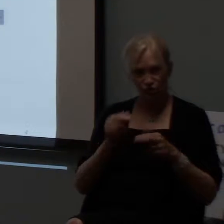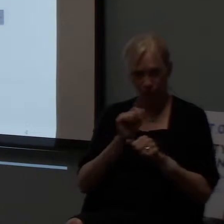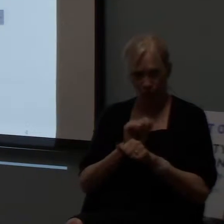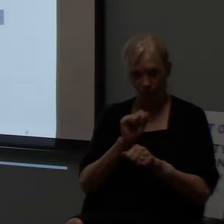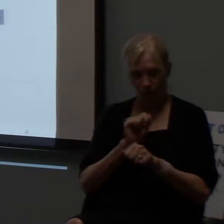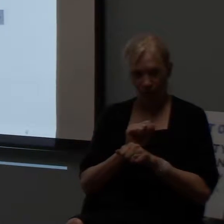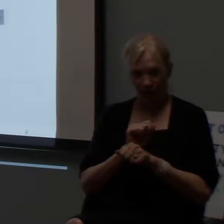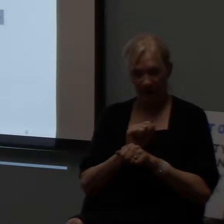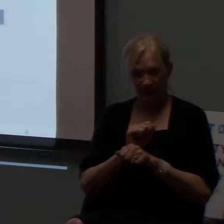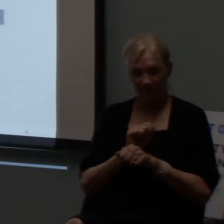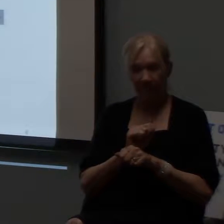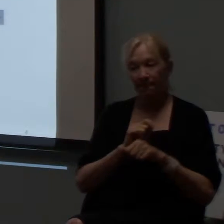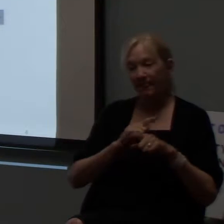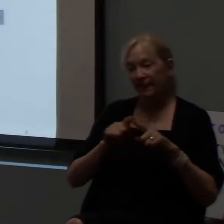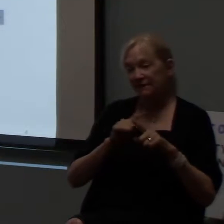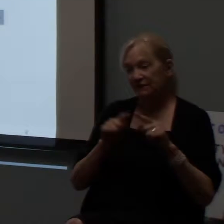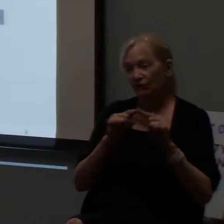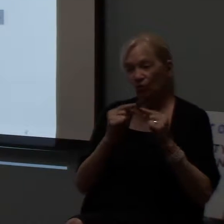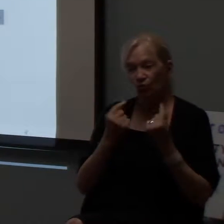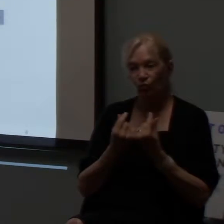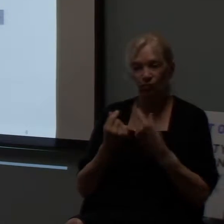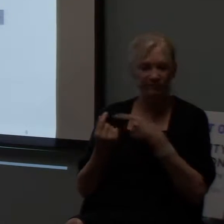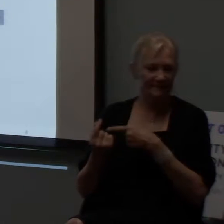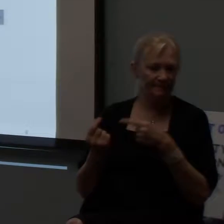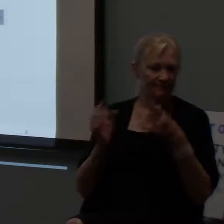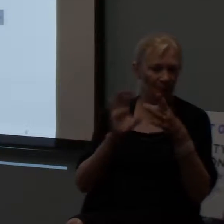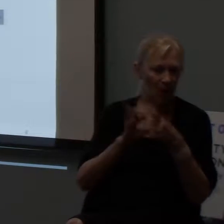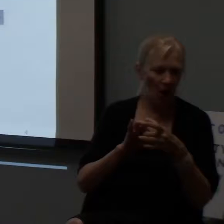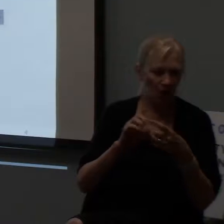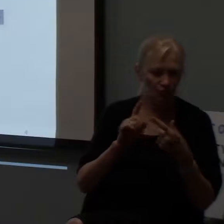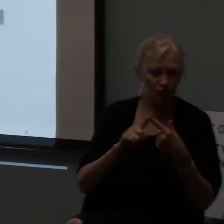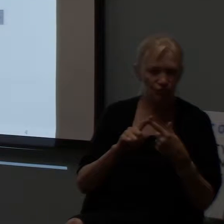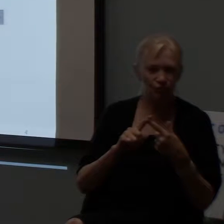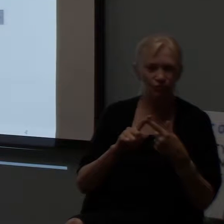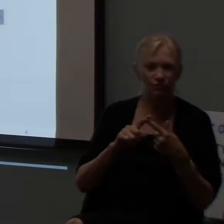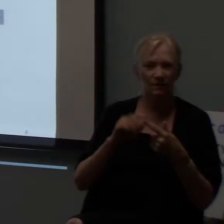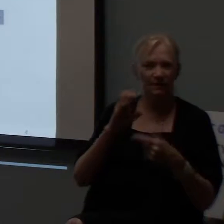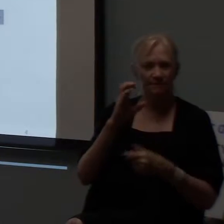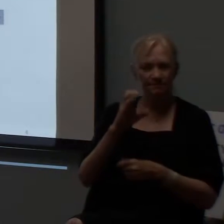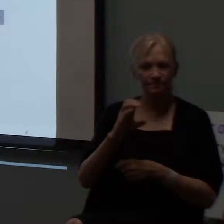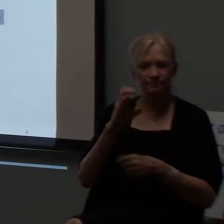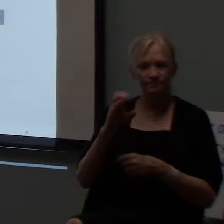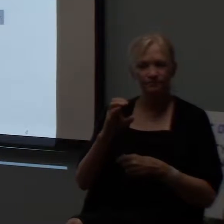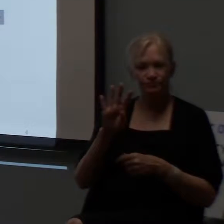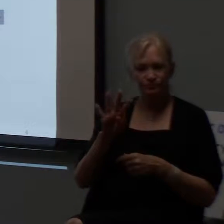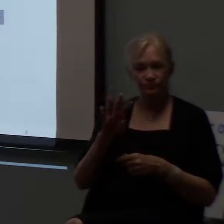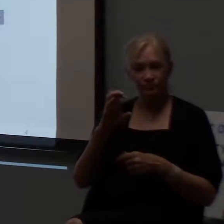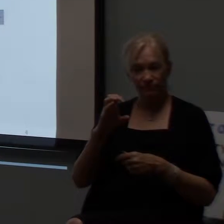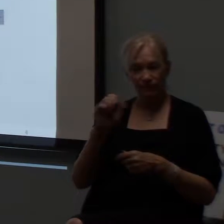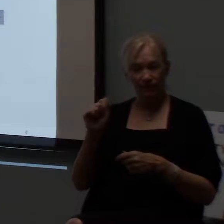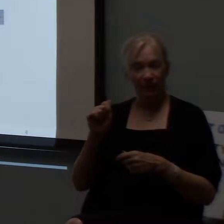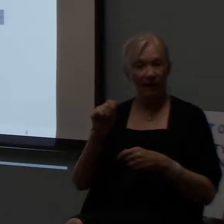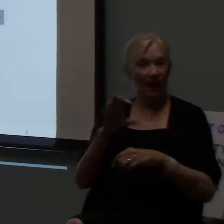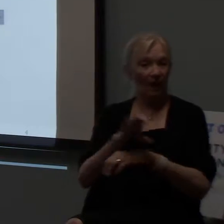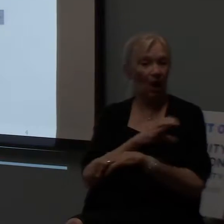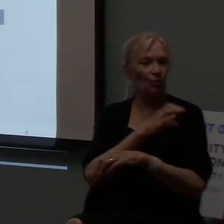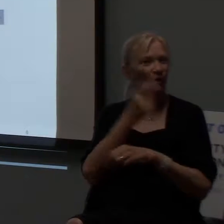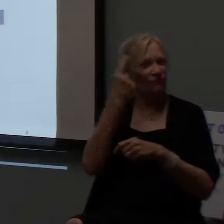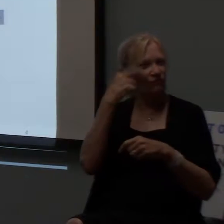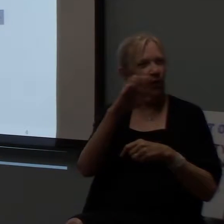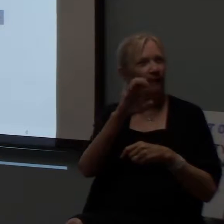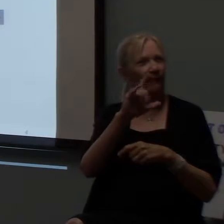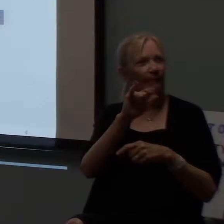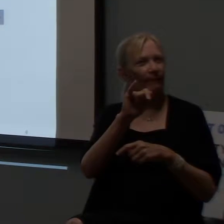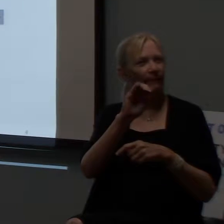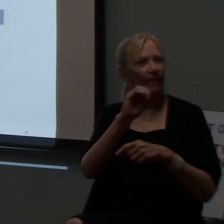So the different groups they belong to, we belong to a group called CC4CA, which is Colorado Communities for Climate Action. They